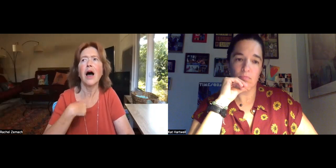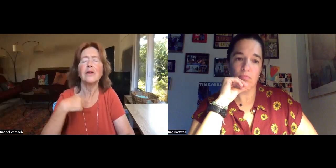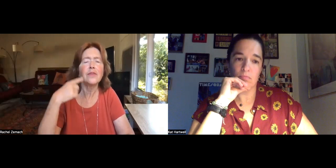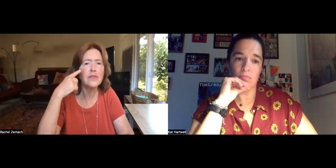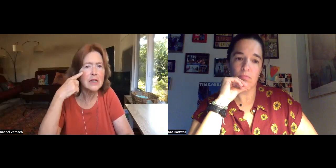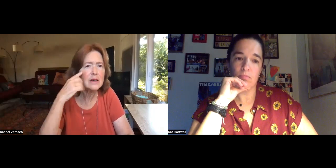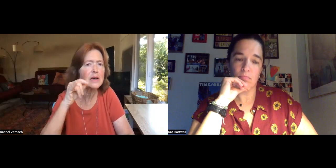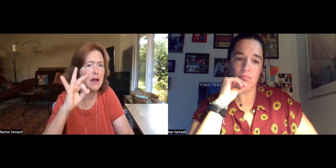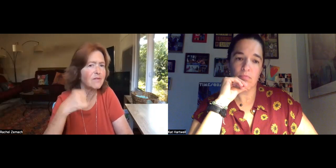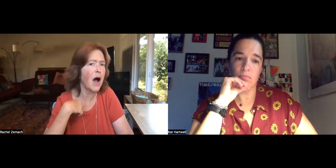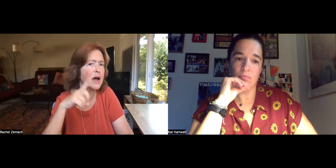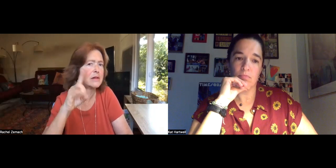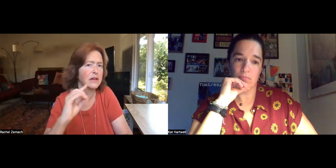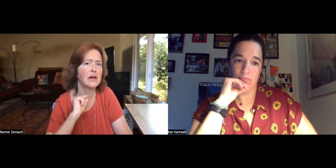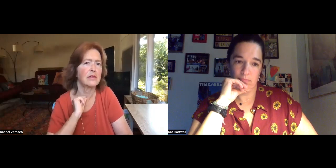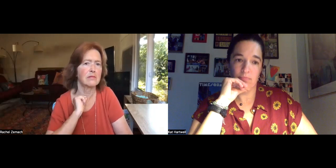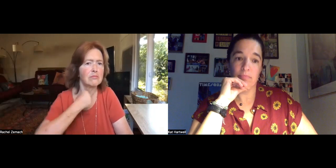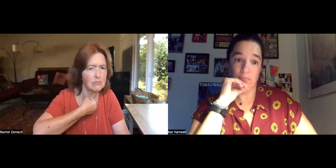I think if I did,